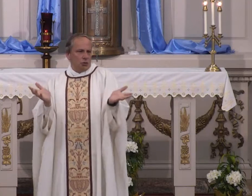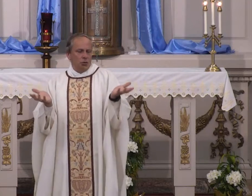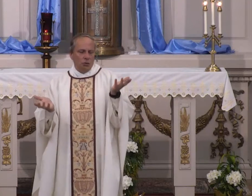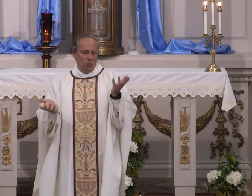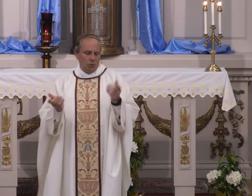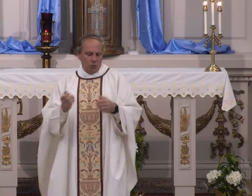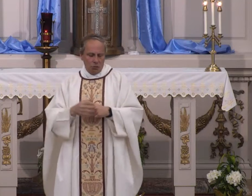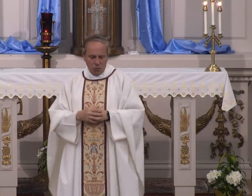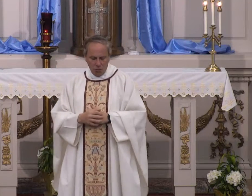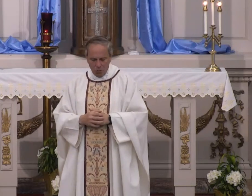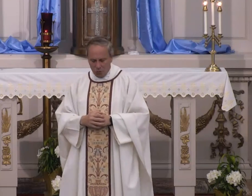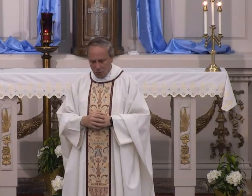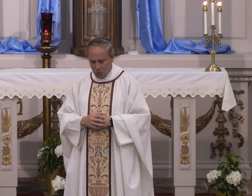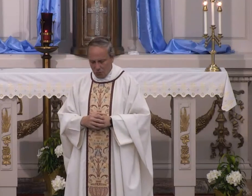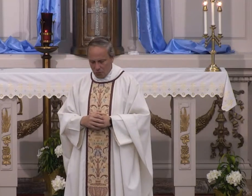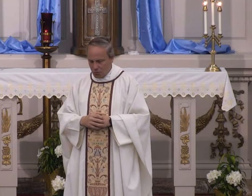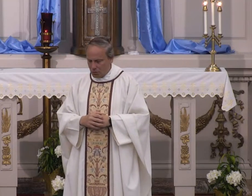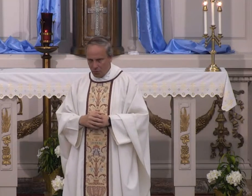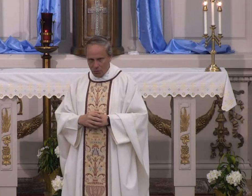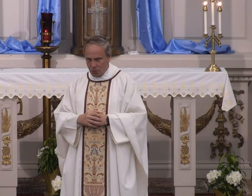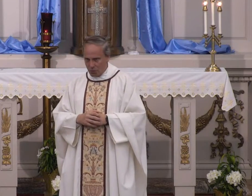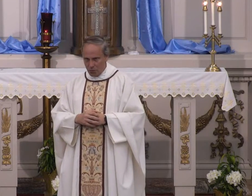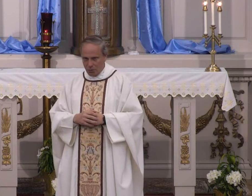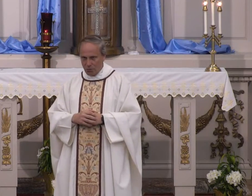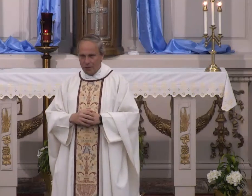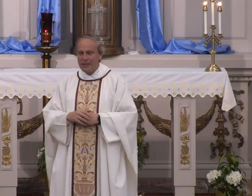So we're used to that kind of way of life.